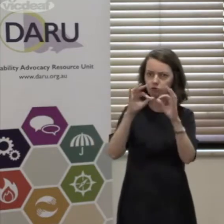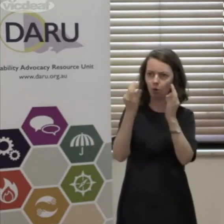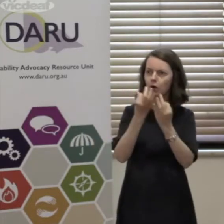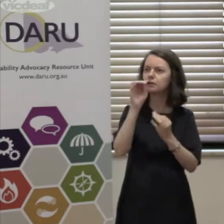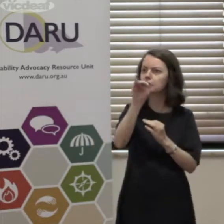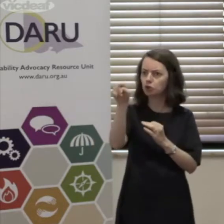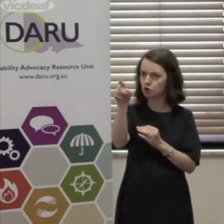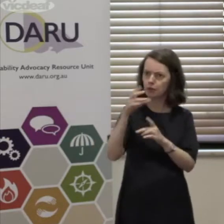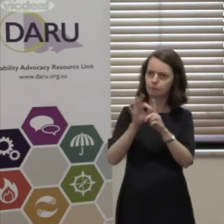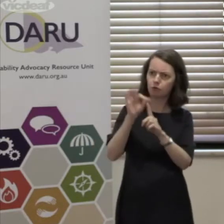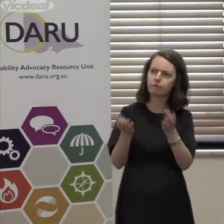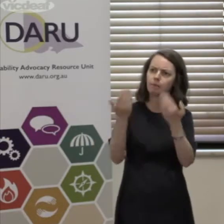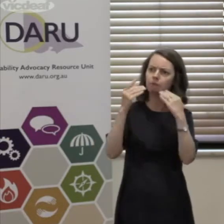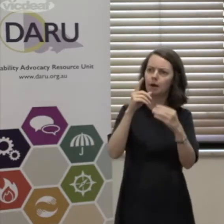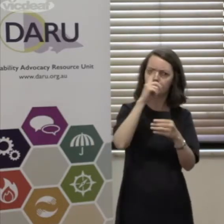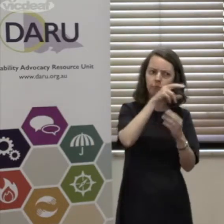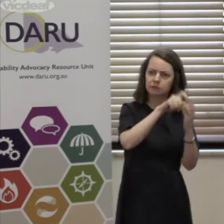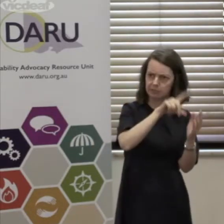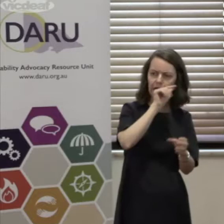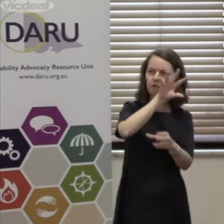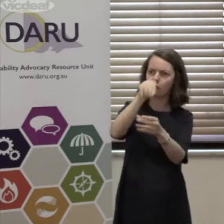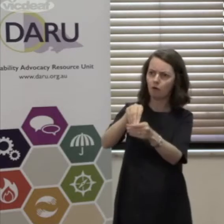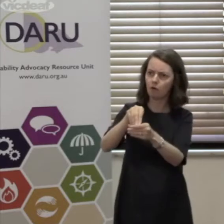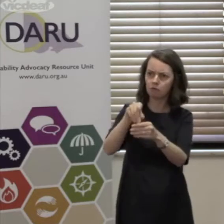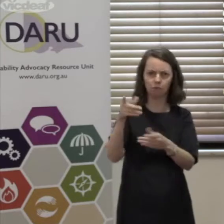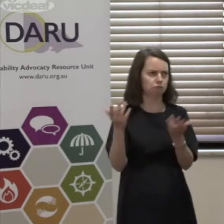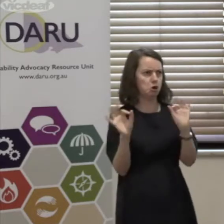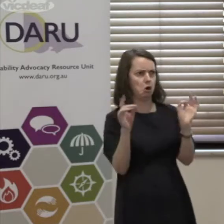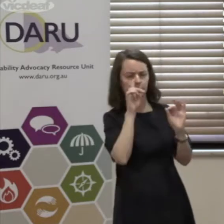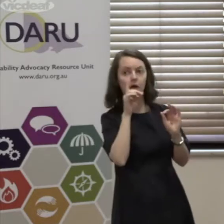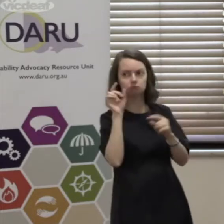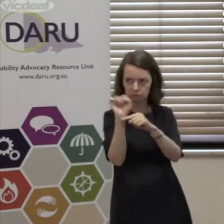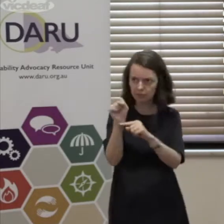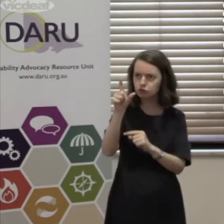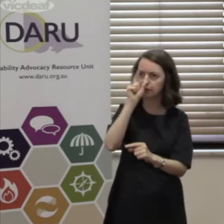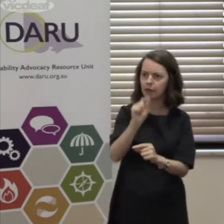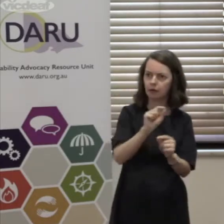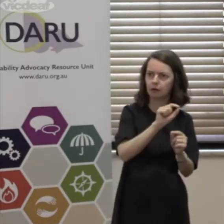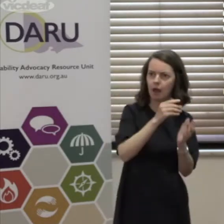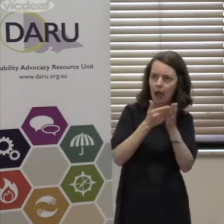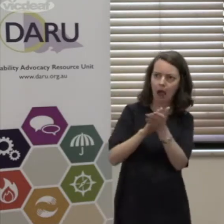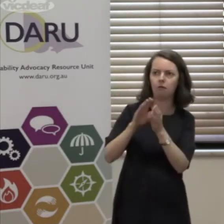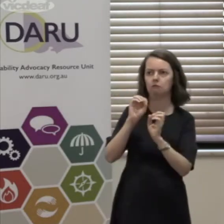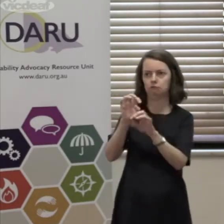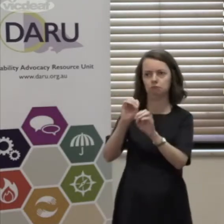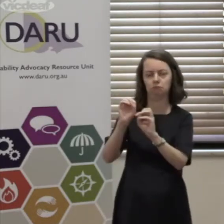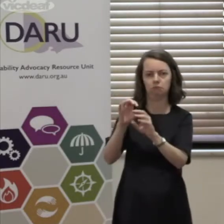organisations, service providers, to build inclusion, build awareness of the needs of people with disability that other people take for